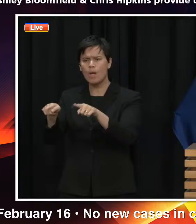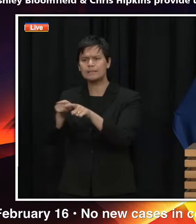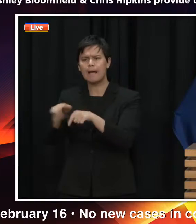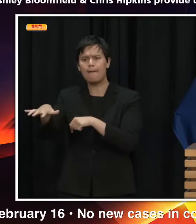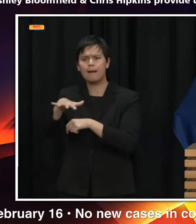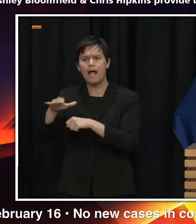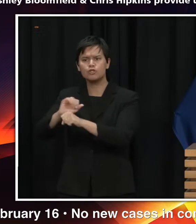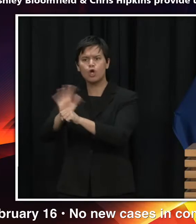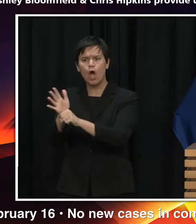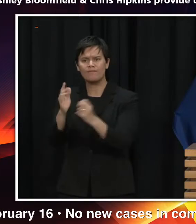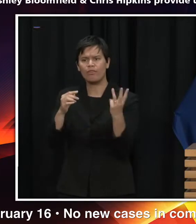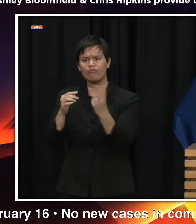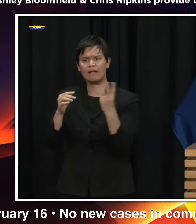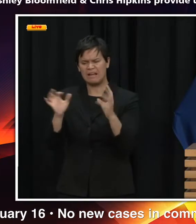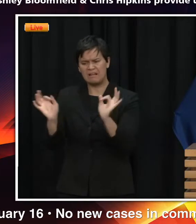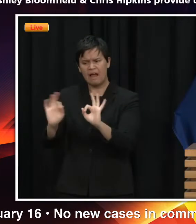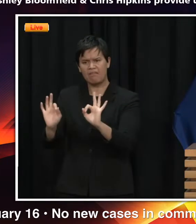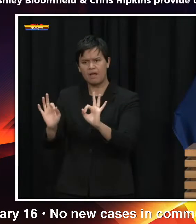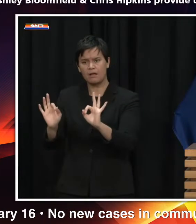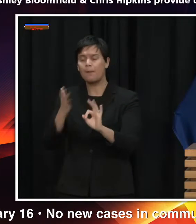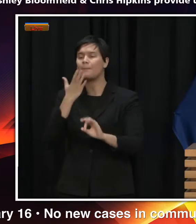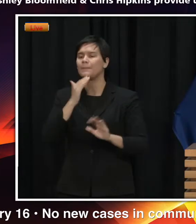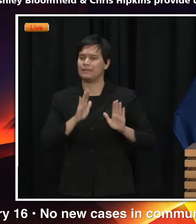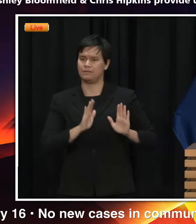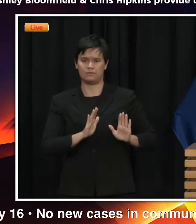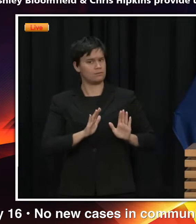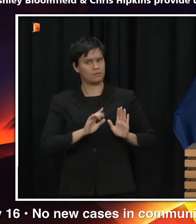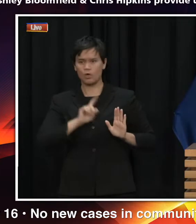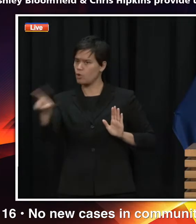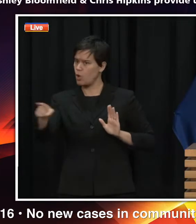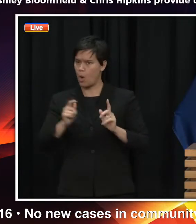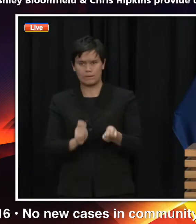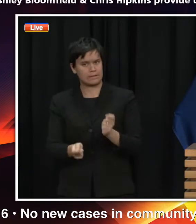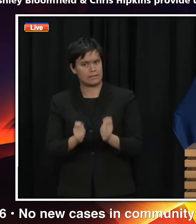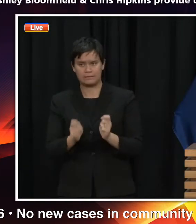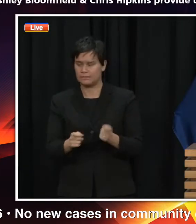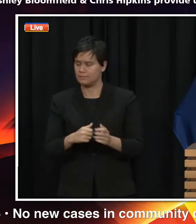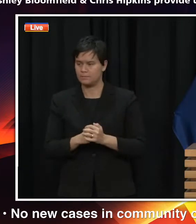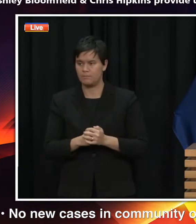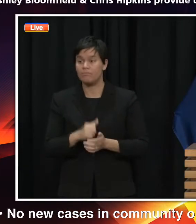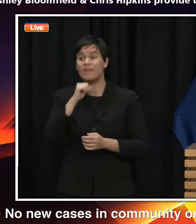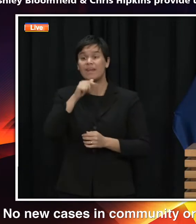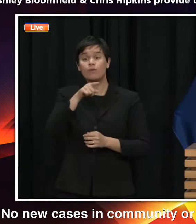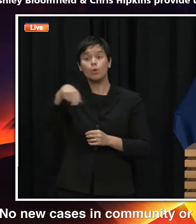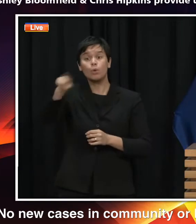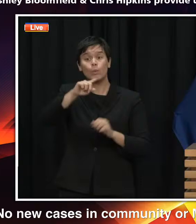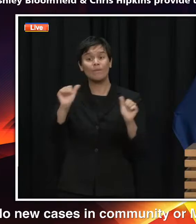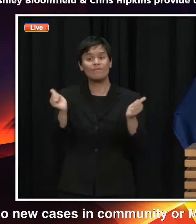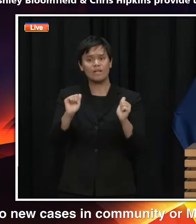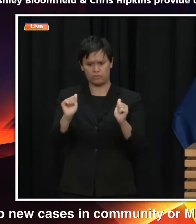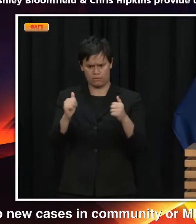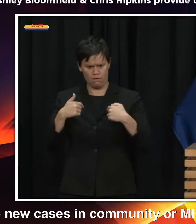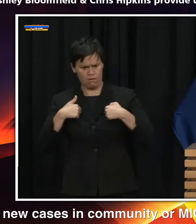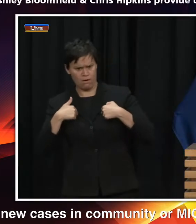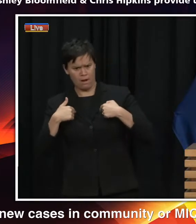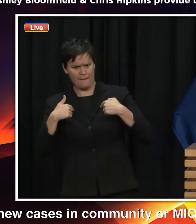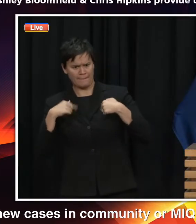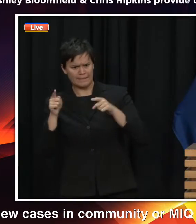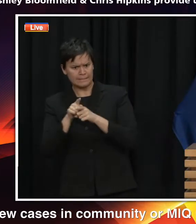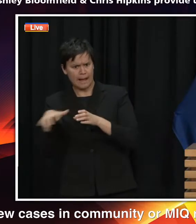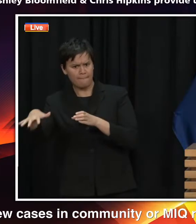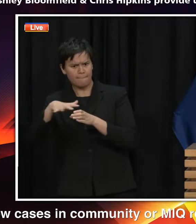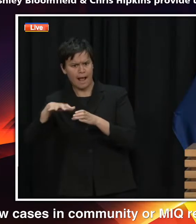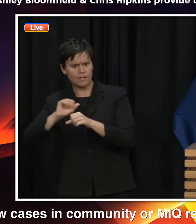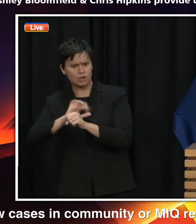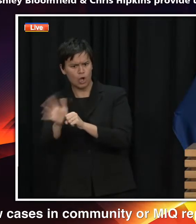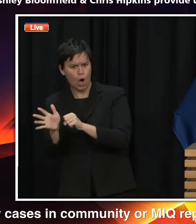Anyone who has been tested because they were at a place of interest and has returned a negative test is now able to go